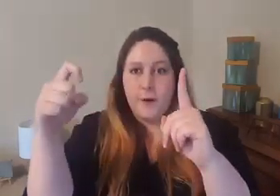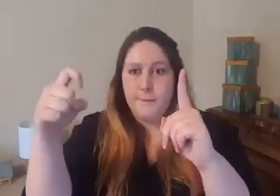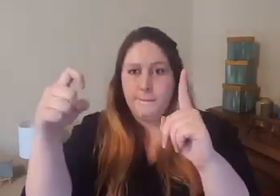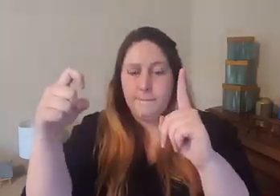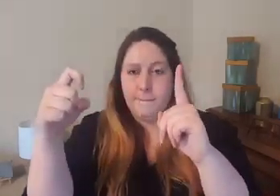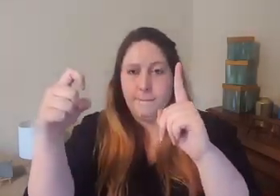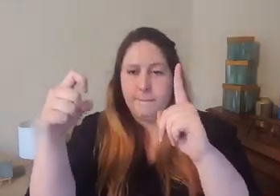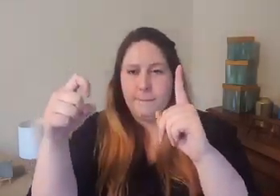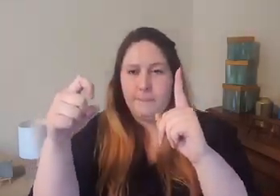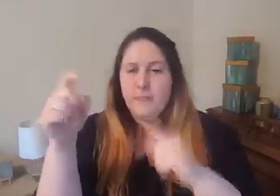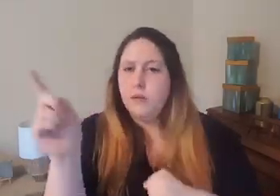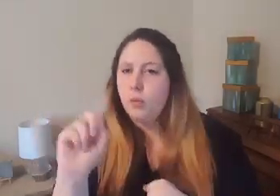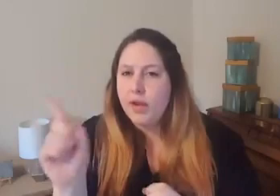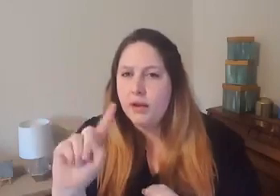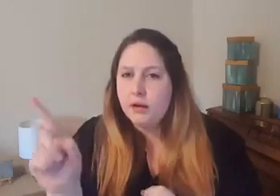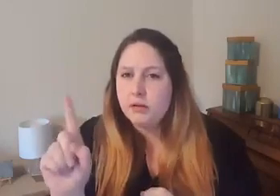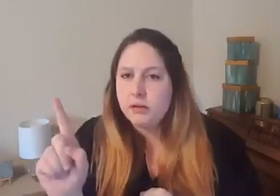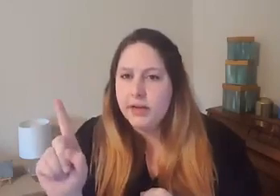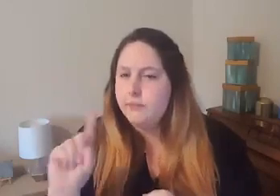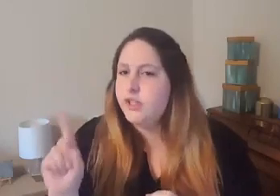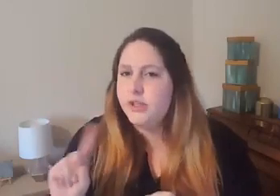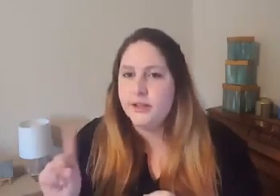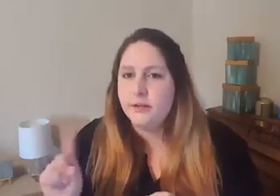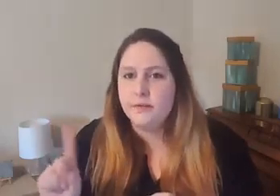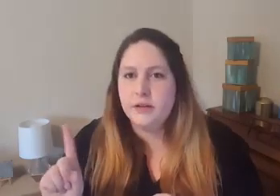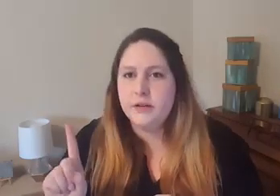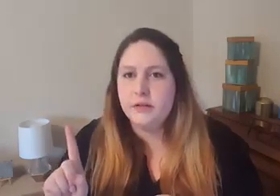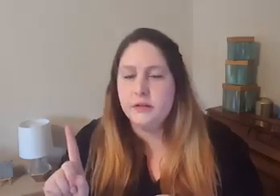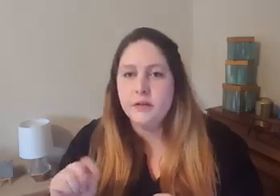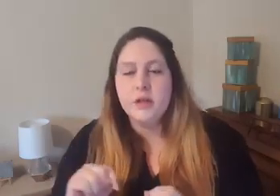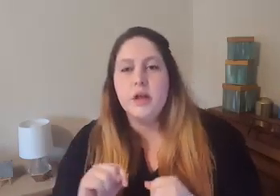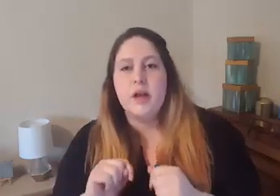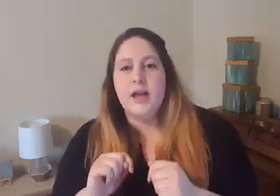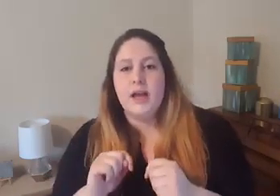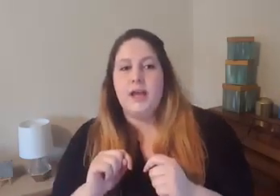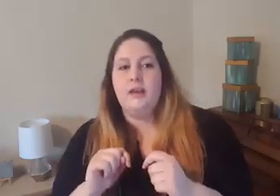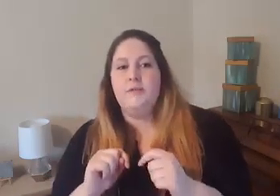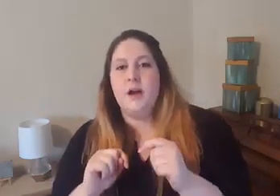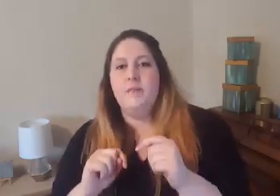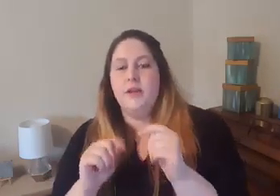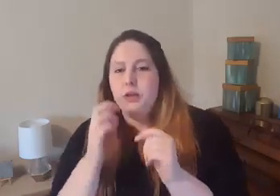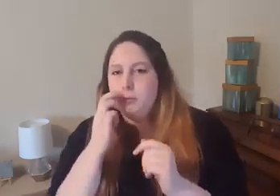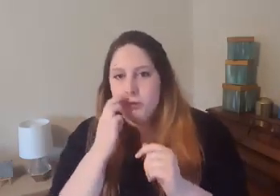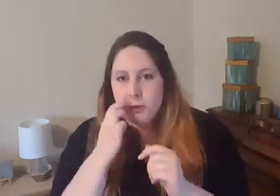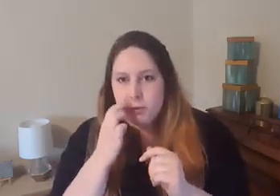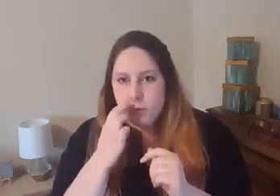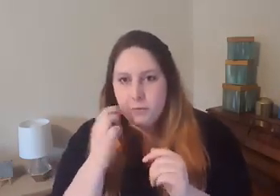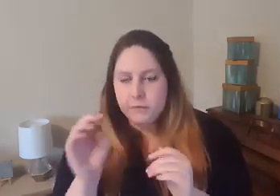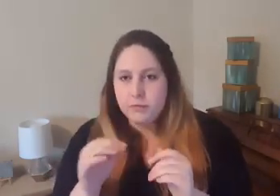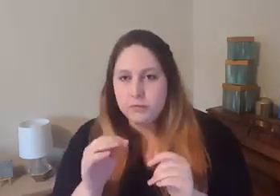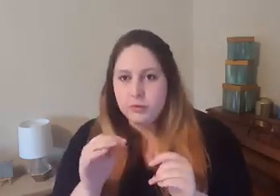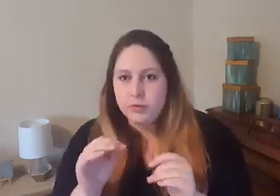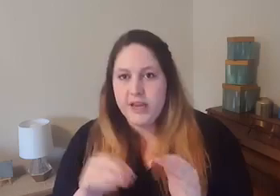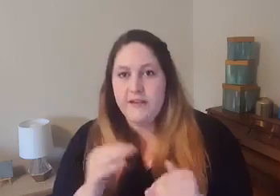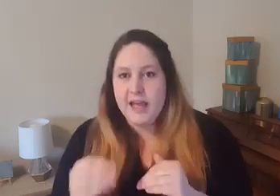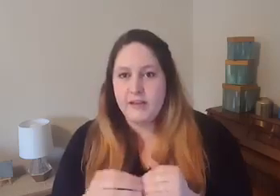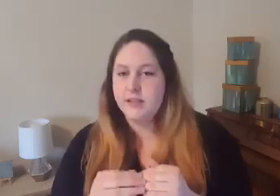from where? And I'm just shaking my finger. And from you, when you move, when you have a hand that's